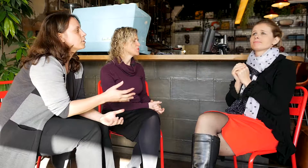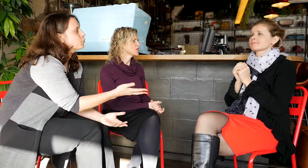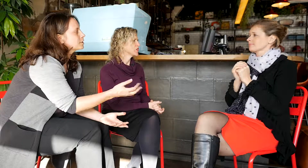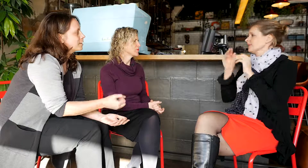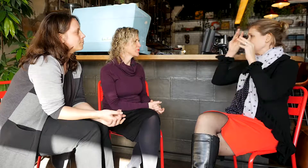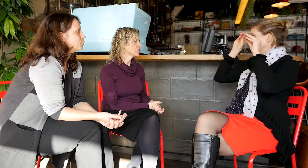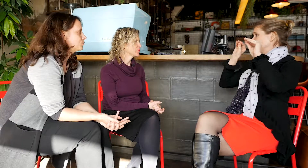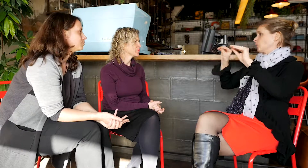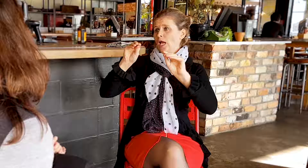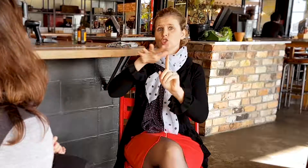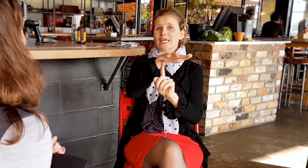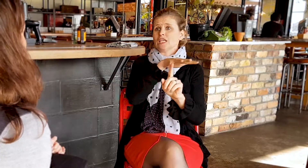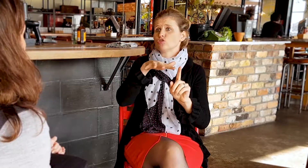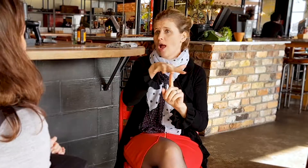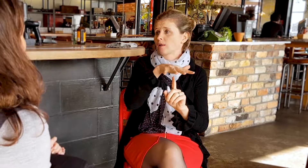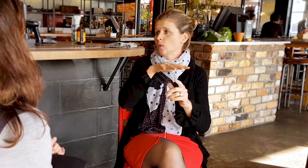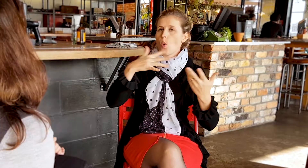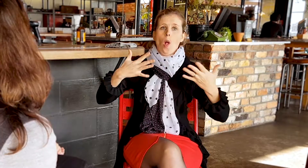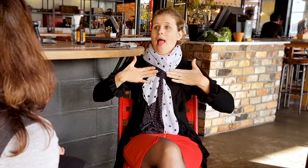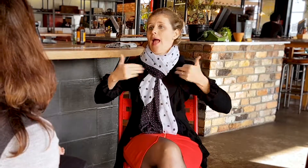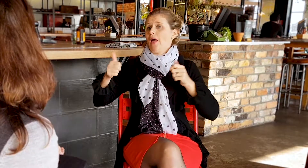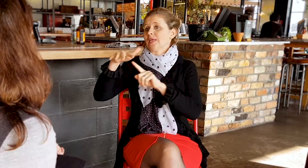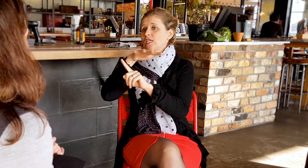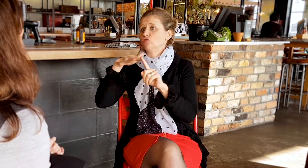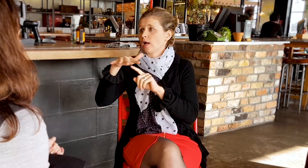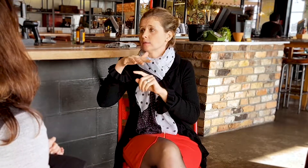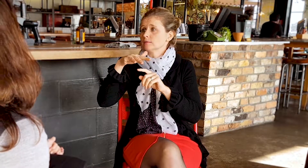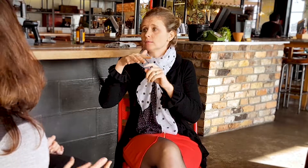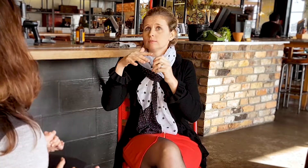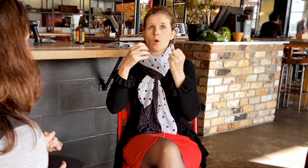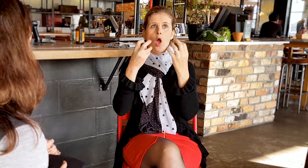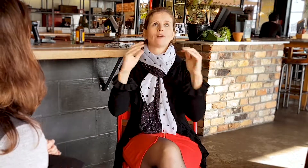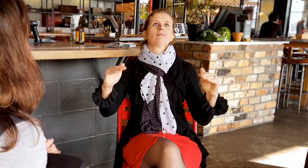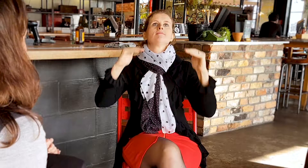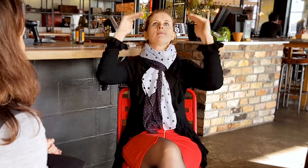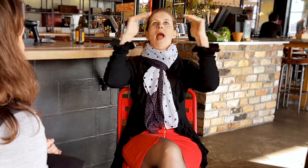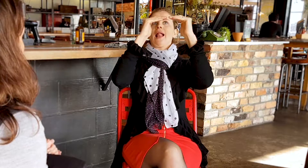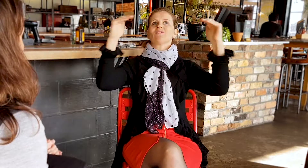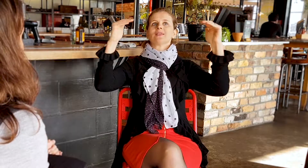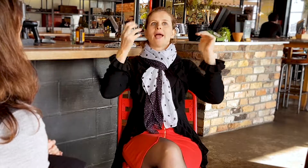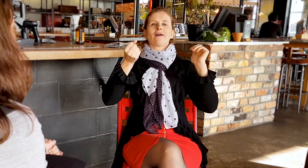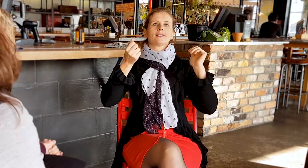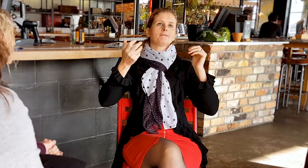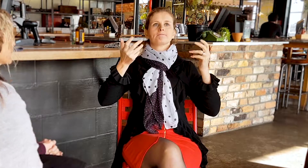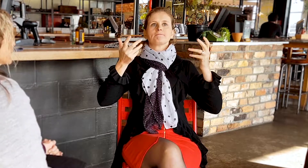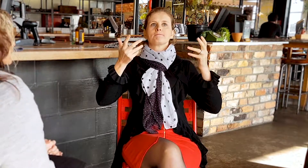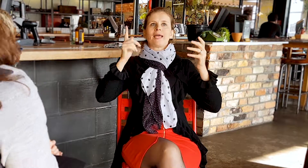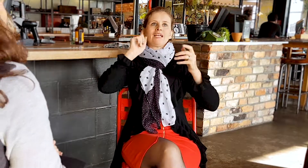For example, let's talk about the education sector or the health sector. Often there are a